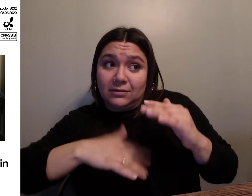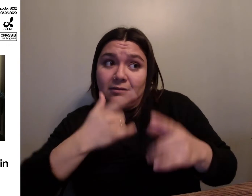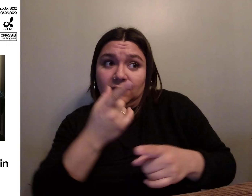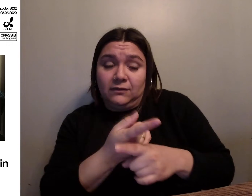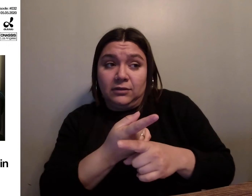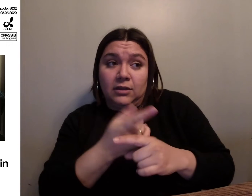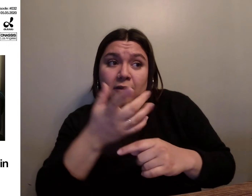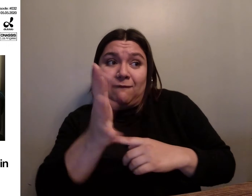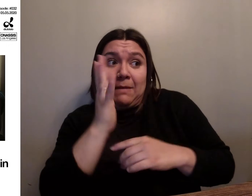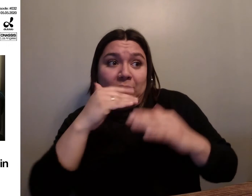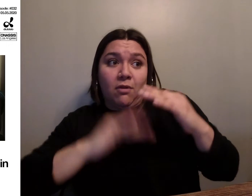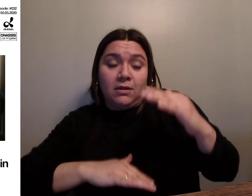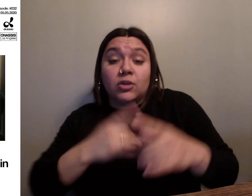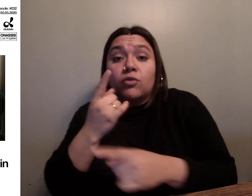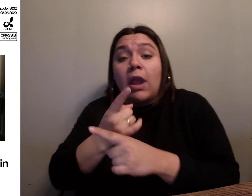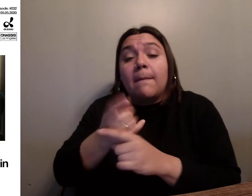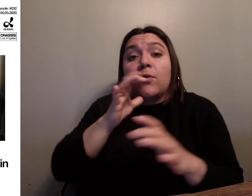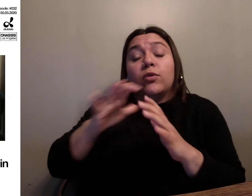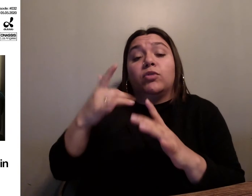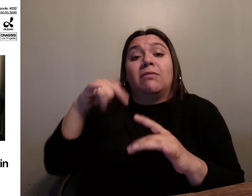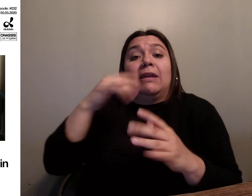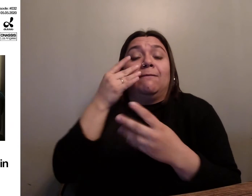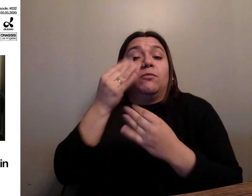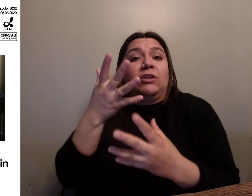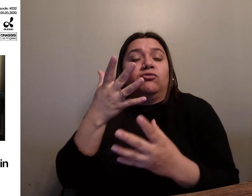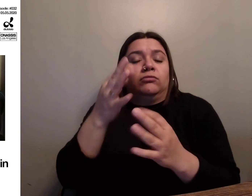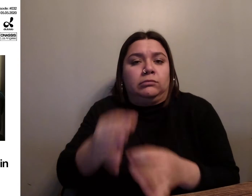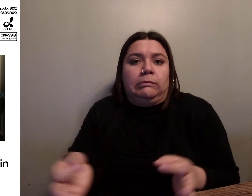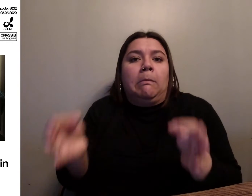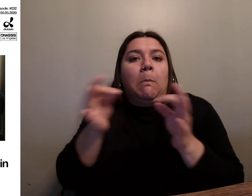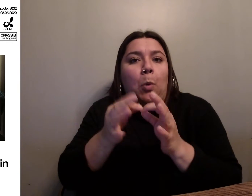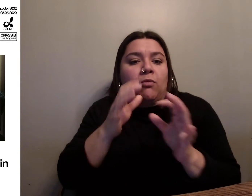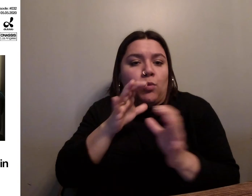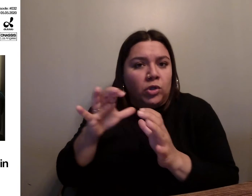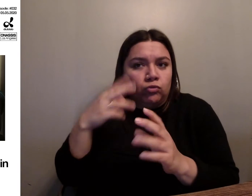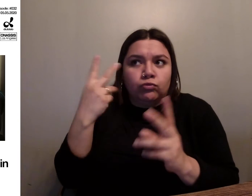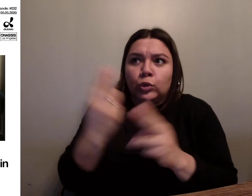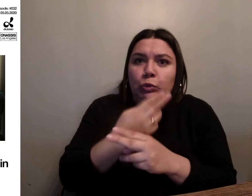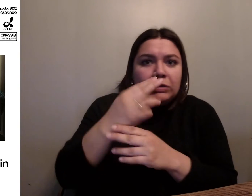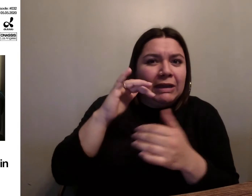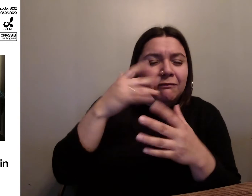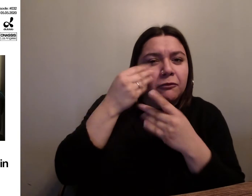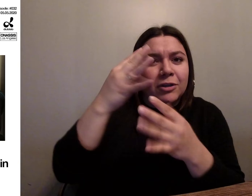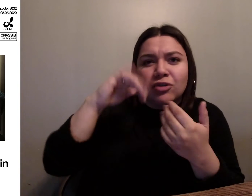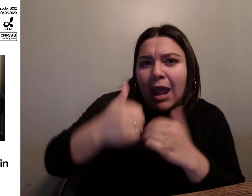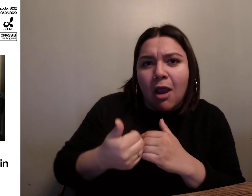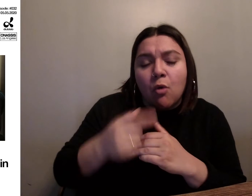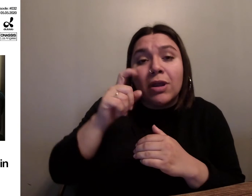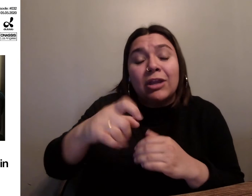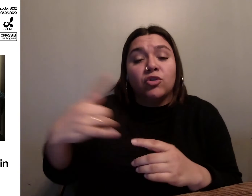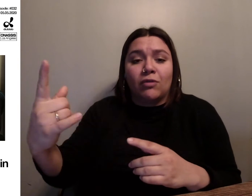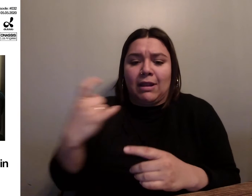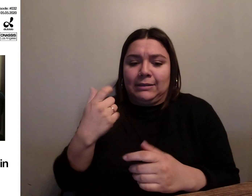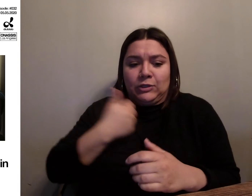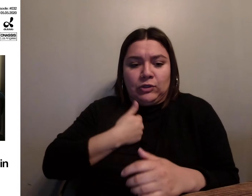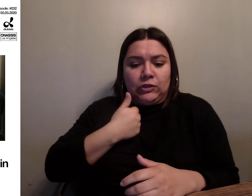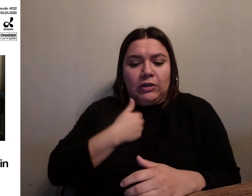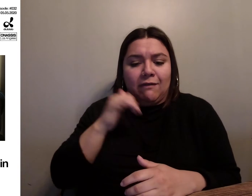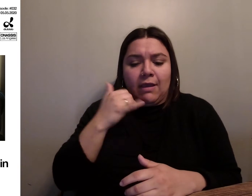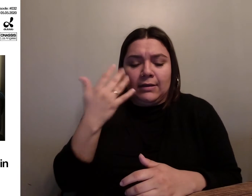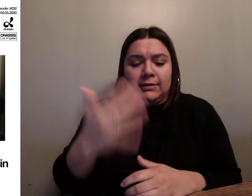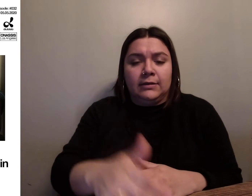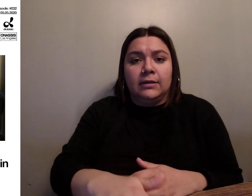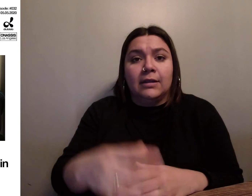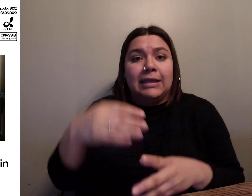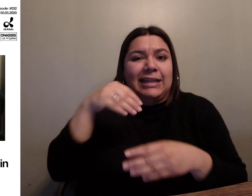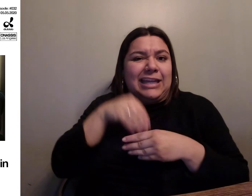of internal dialogue to recalibrate. How are we acting with regard to the health of the planet,